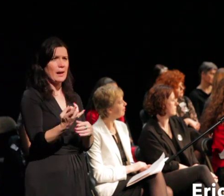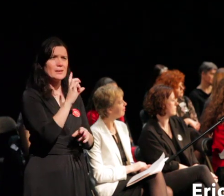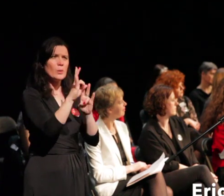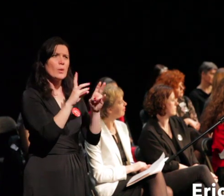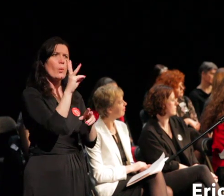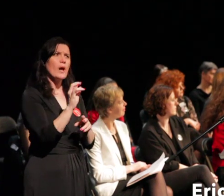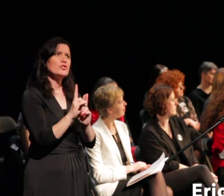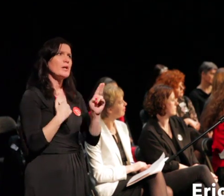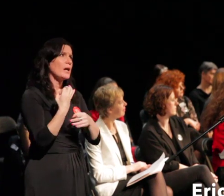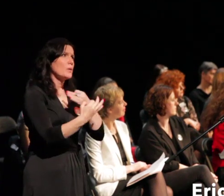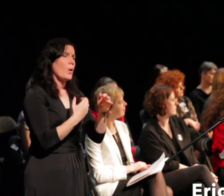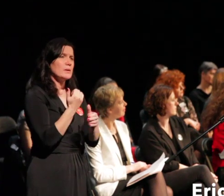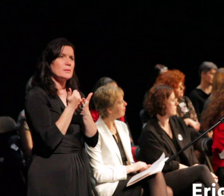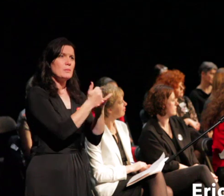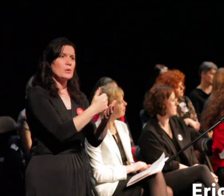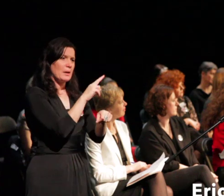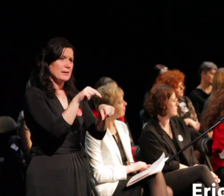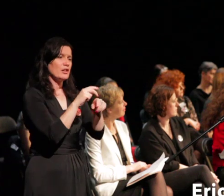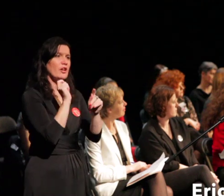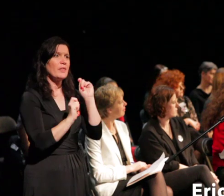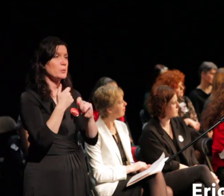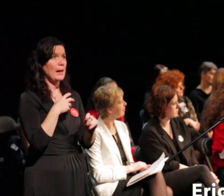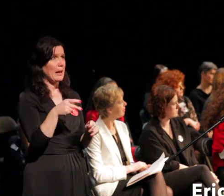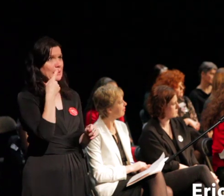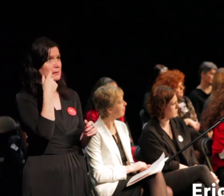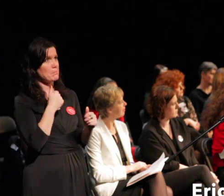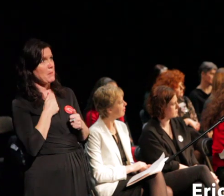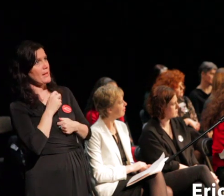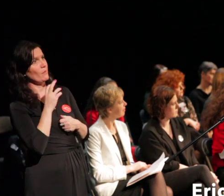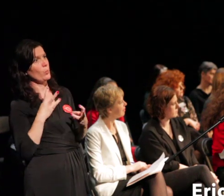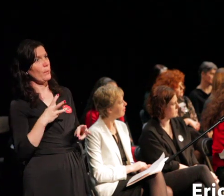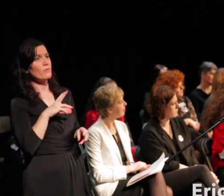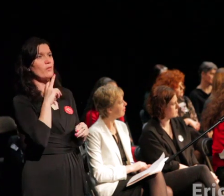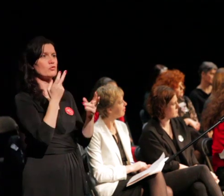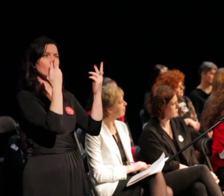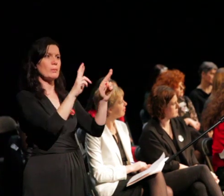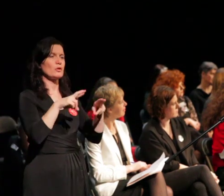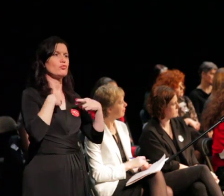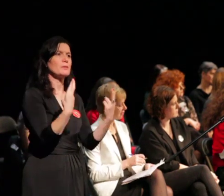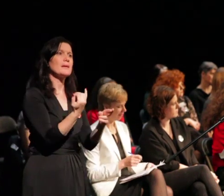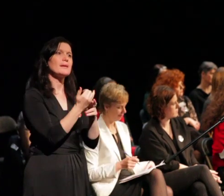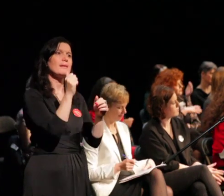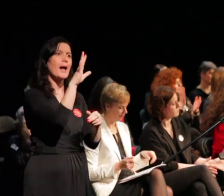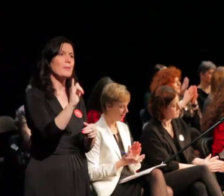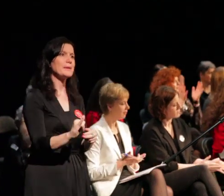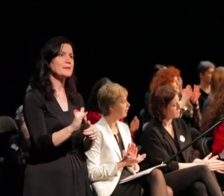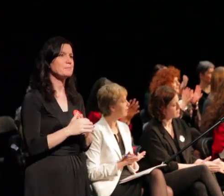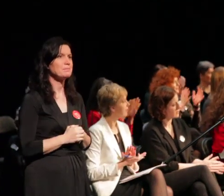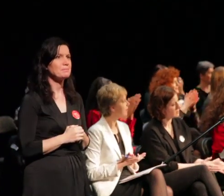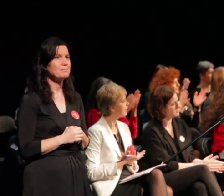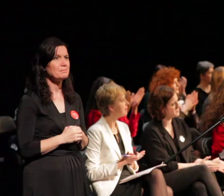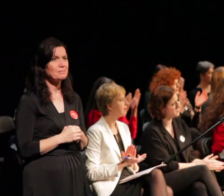should I go and support my national theatre when I cannot see the female voice being represented or respected? Thanks very much.